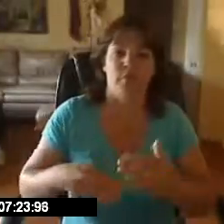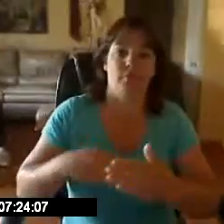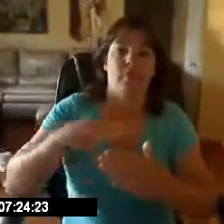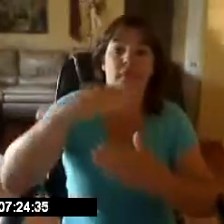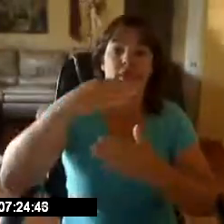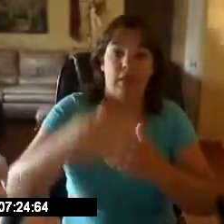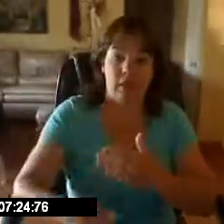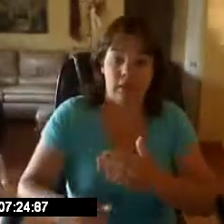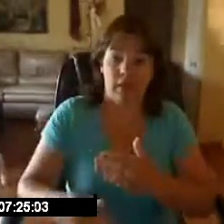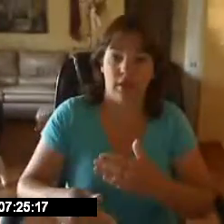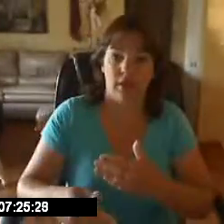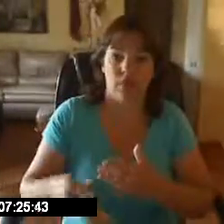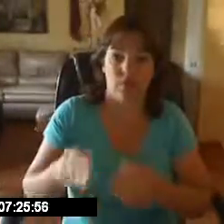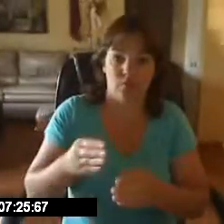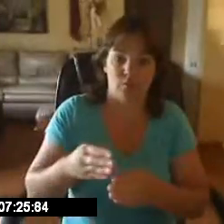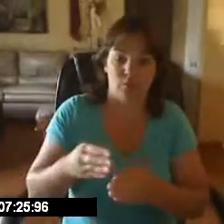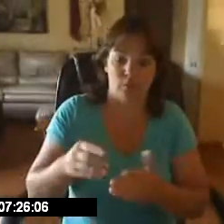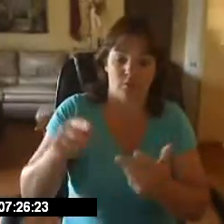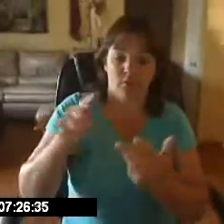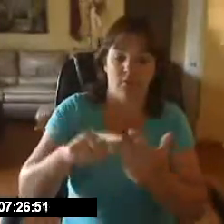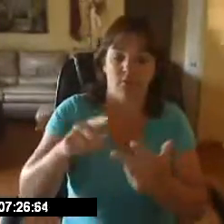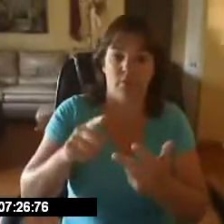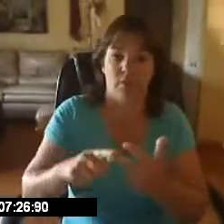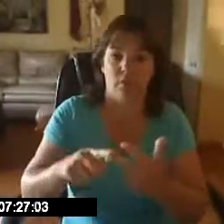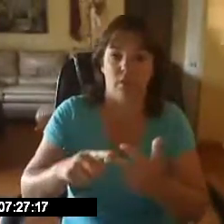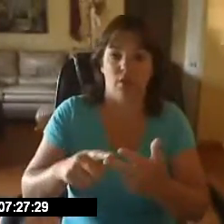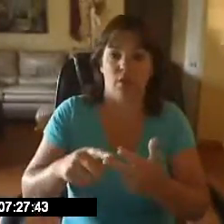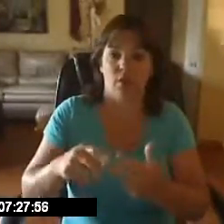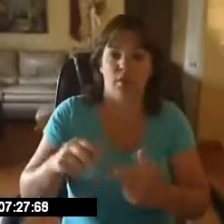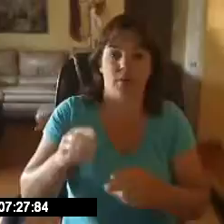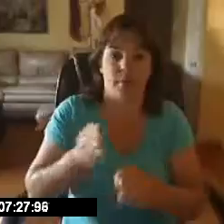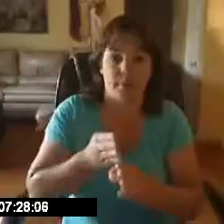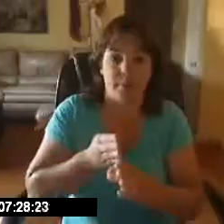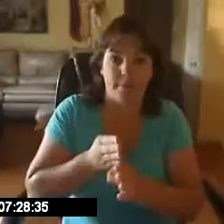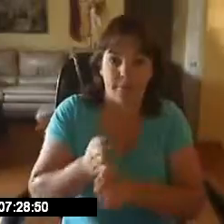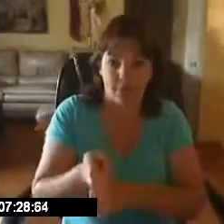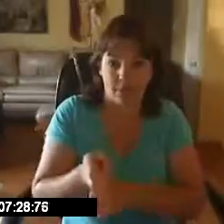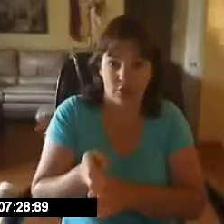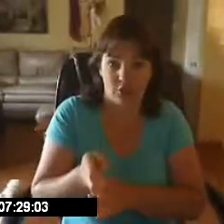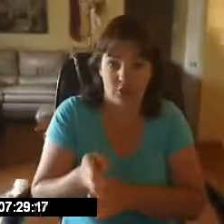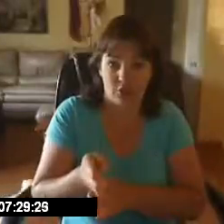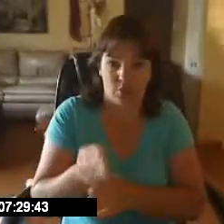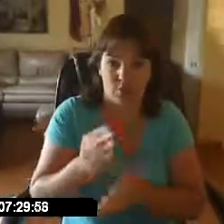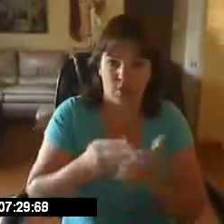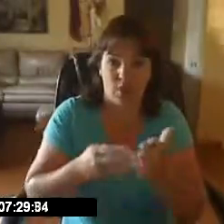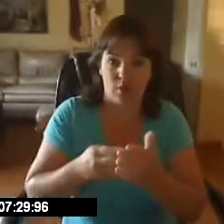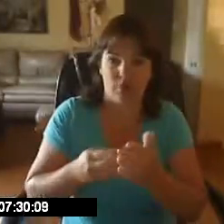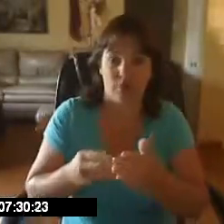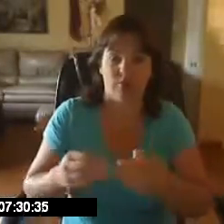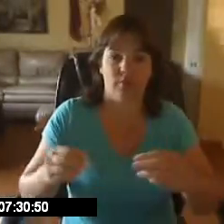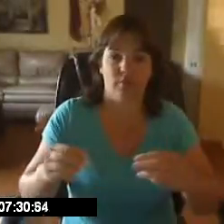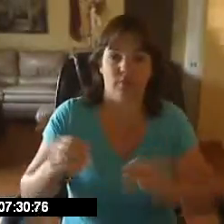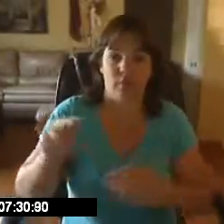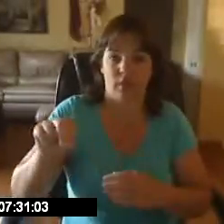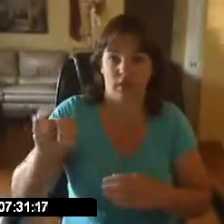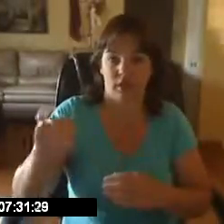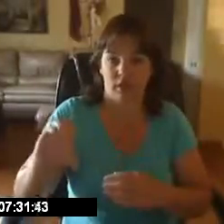NIC Master, you will have passed the knowledge exam. You will have scored within a high